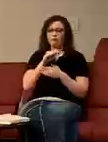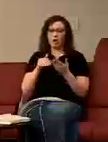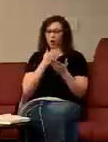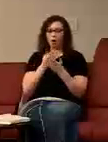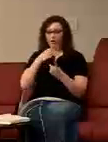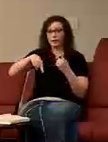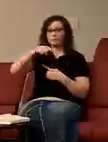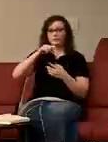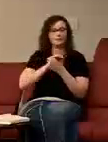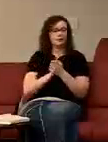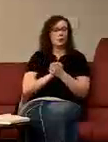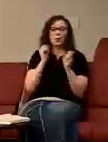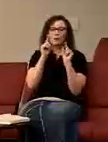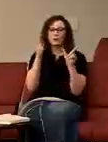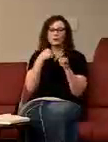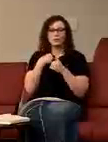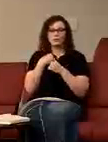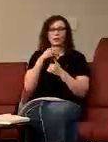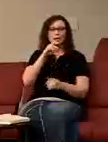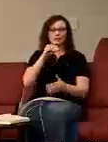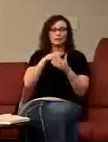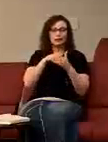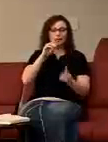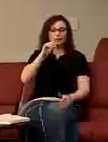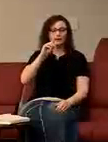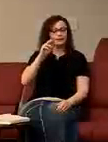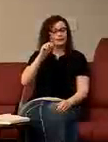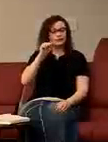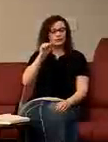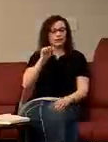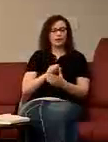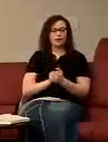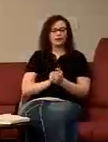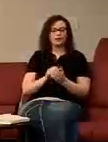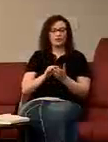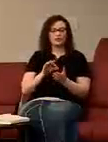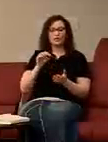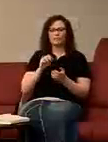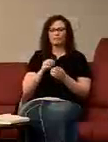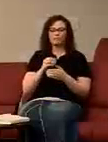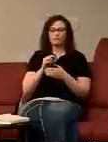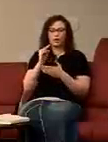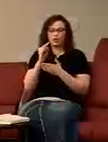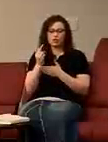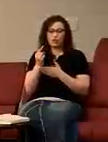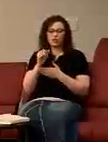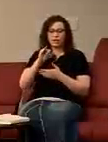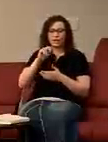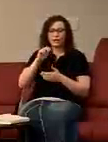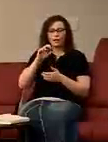though, is in this DNA, it's just information. But like they have a lens there in the